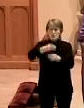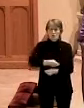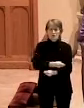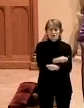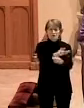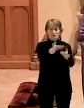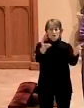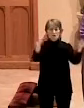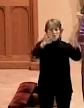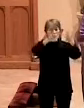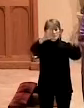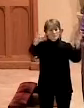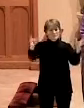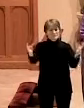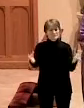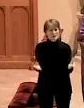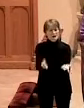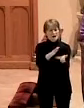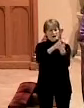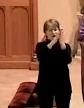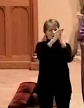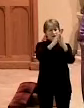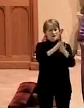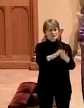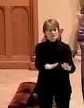world. Dona nobis